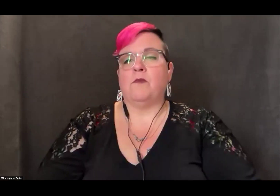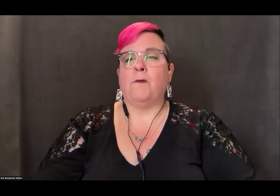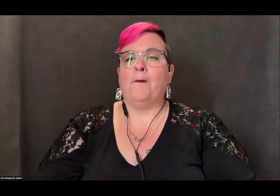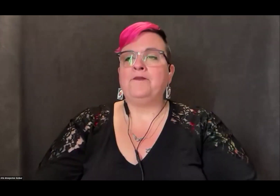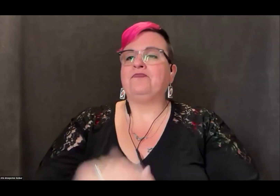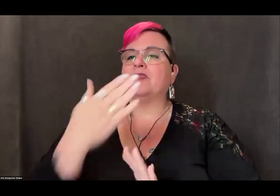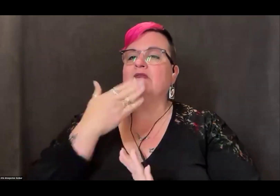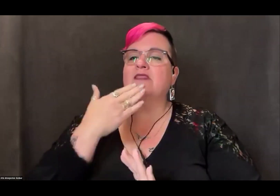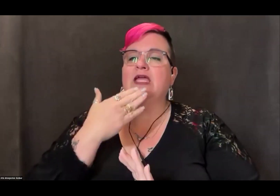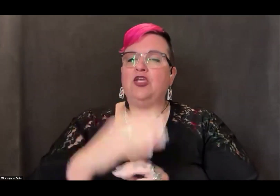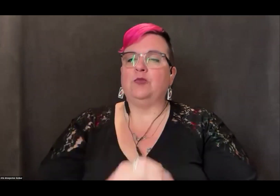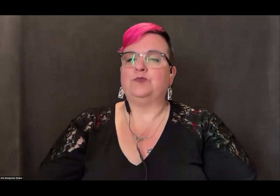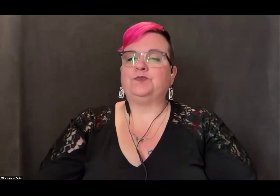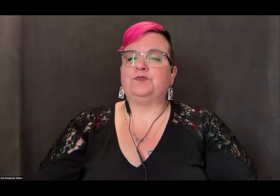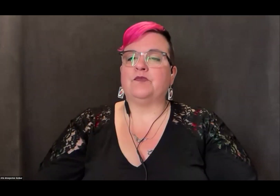Thank you, Sam.